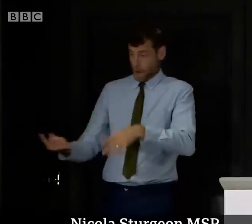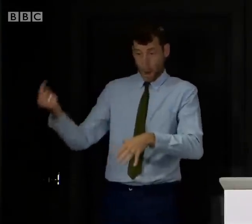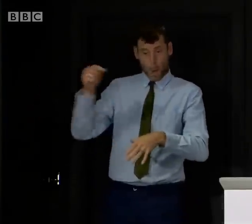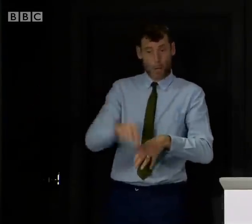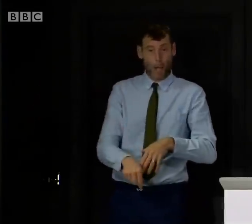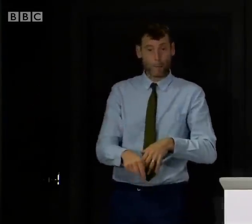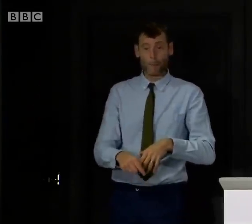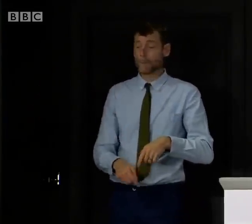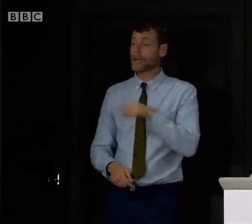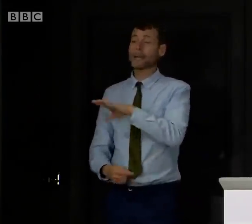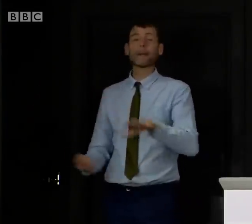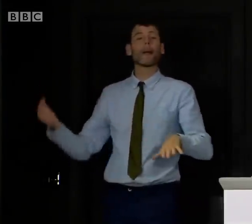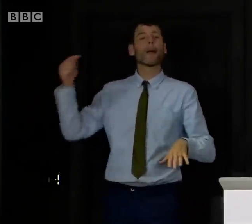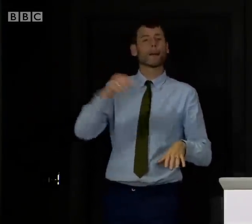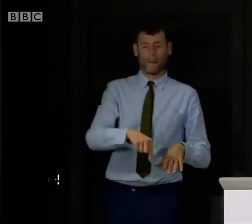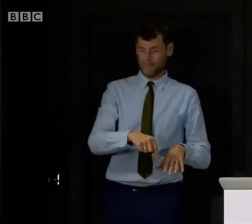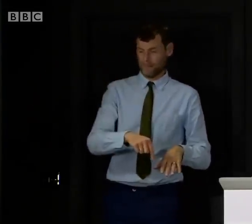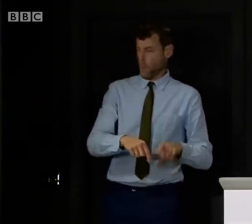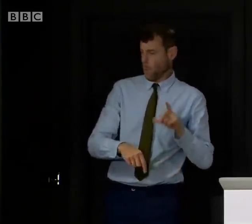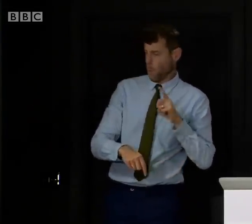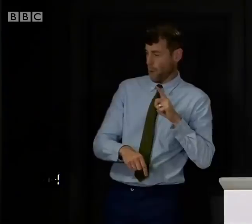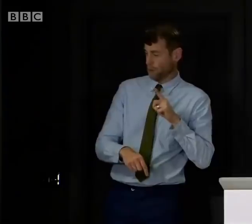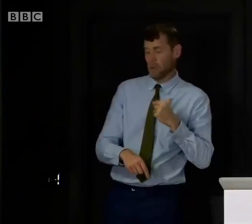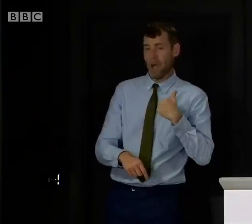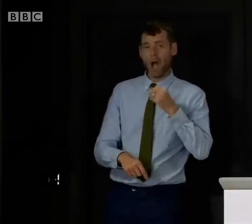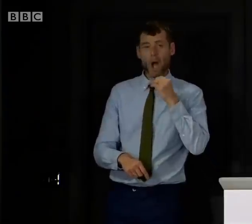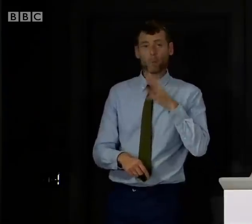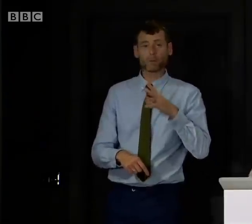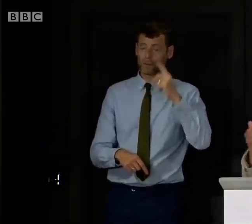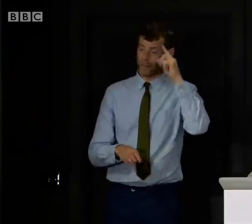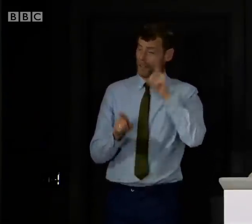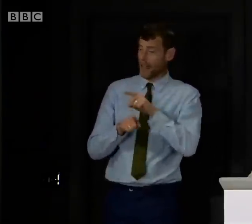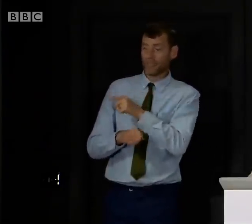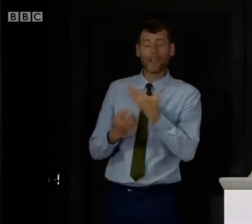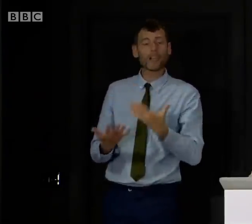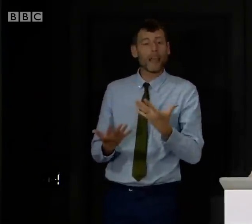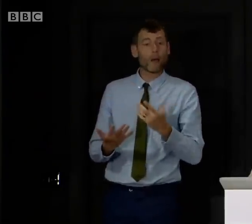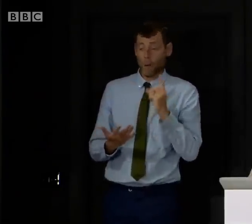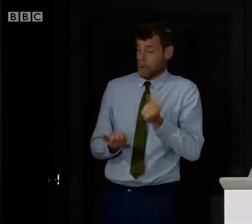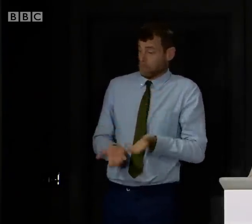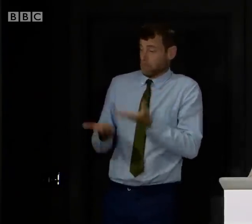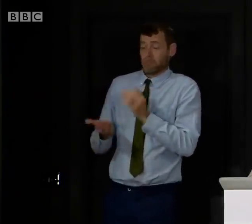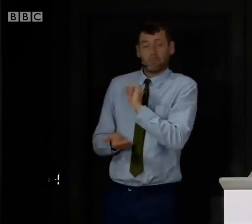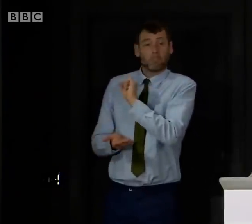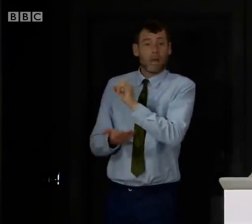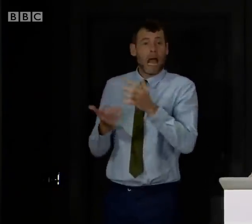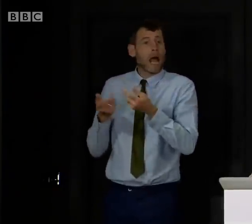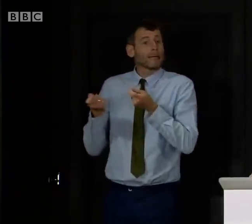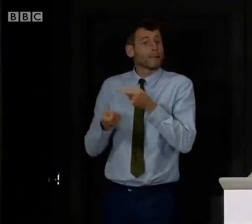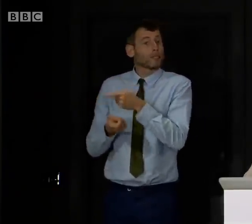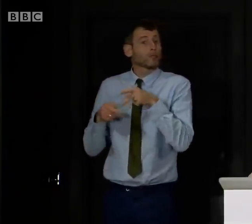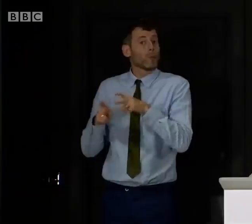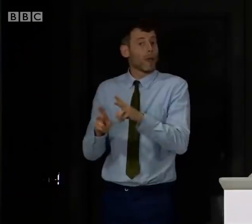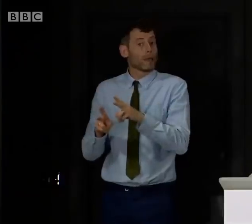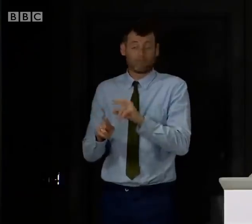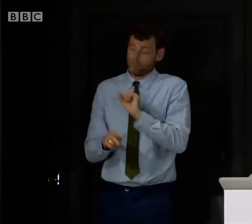would be choosing to spend my time given what we are facing right now. And, you know, people can make up their own minds about these things